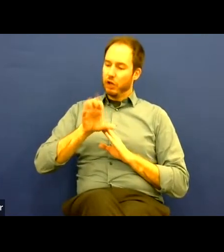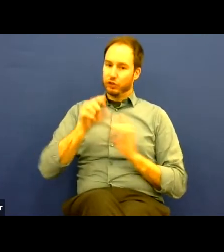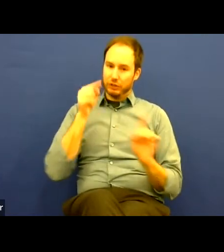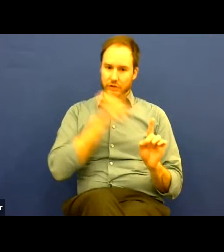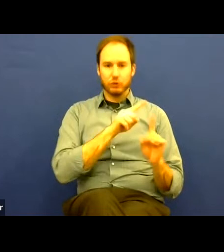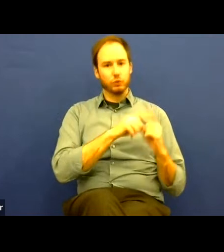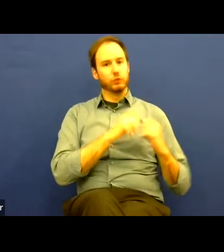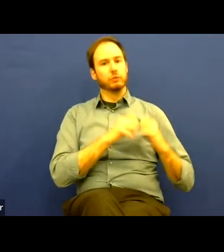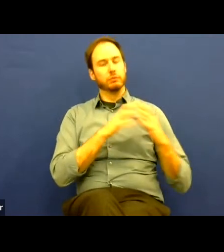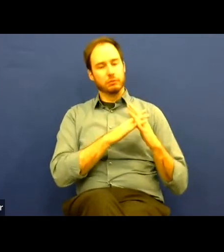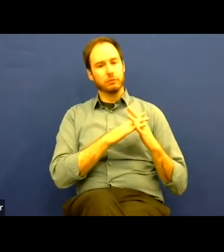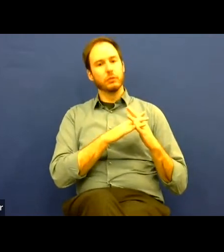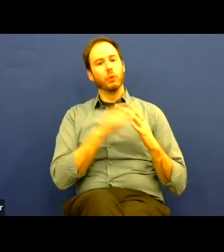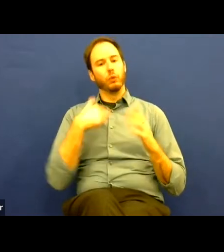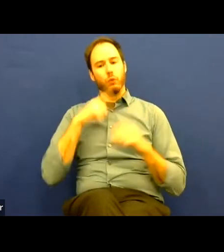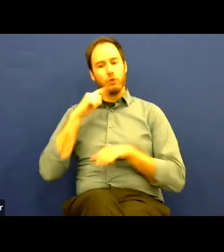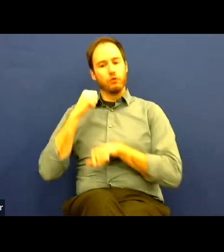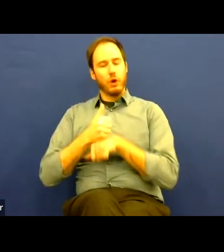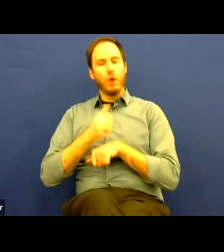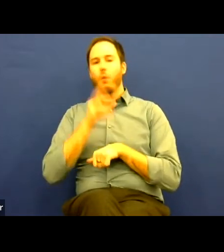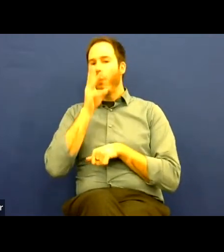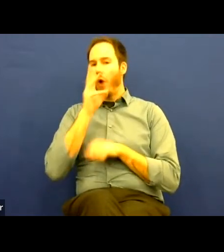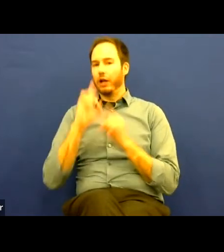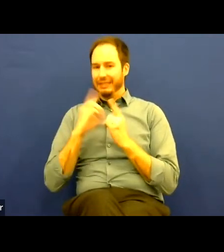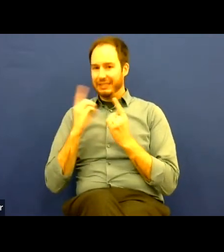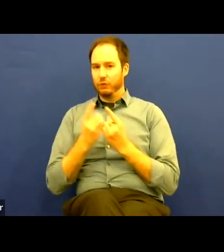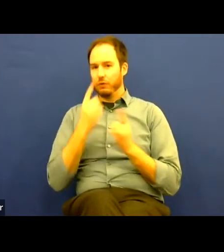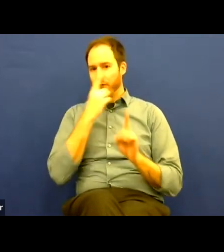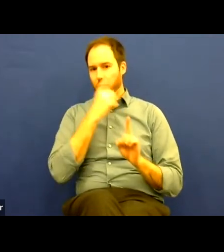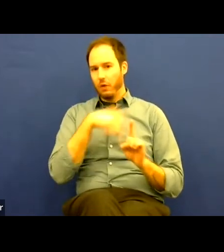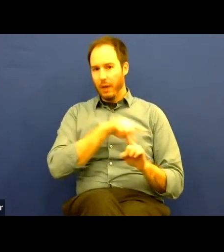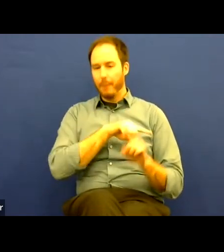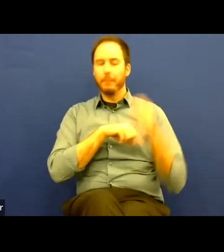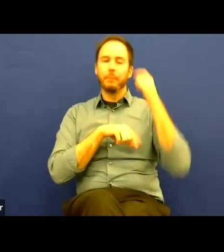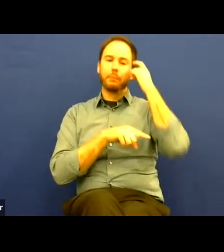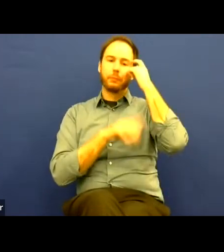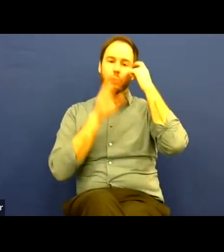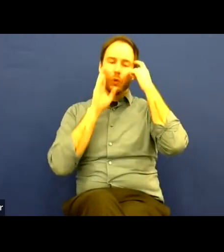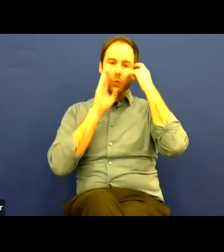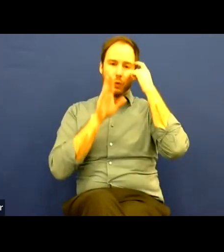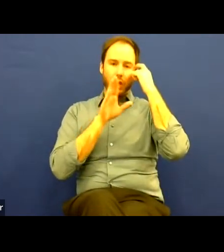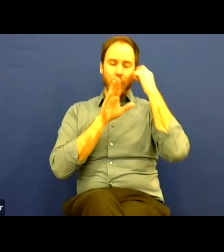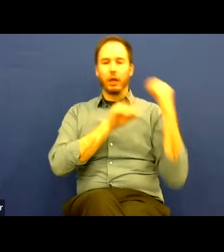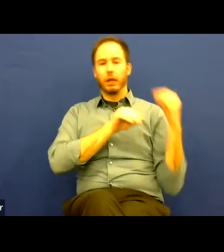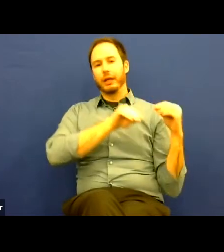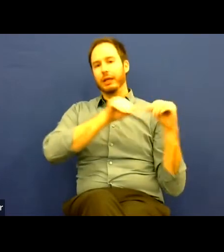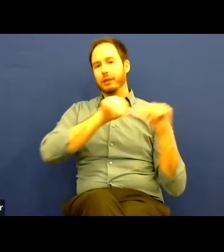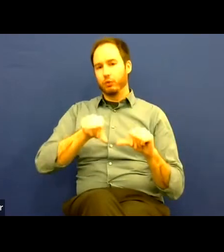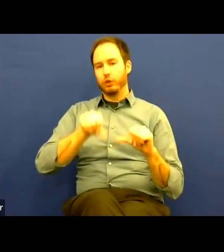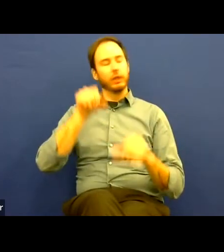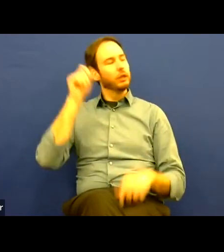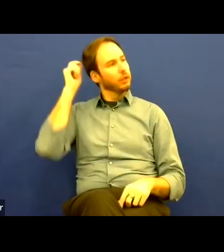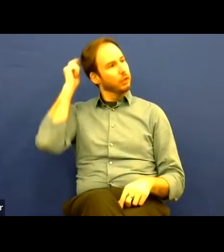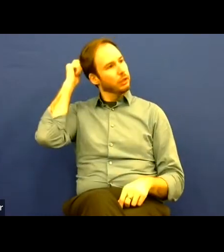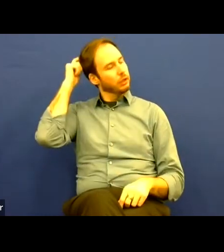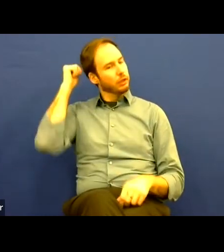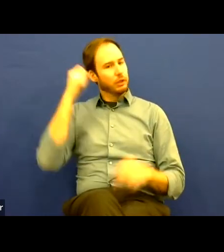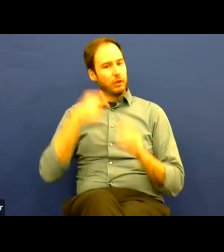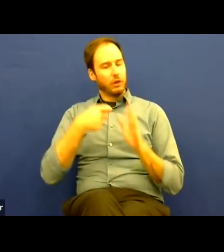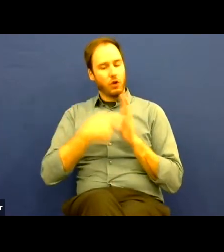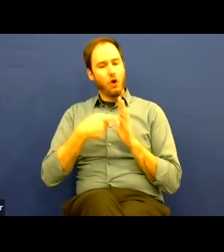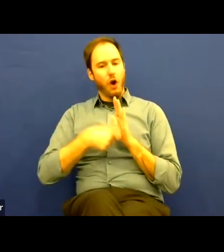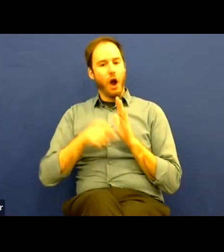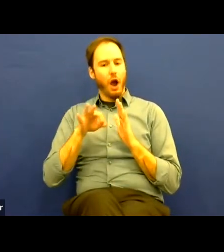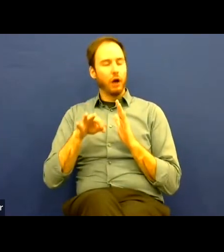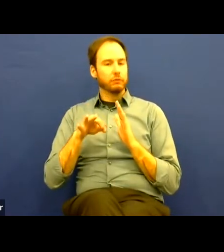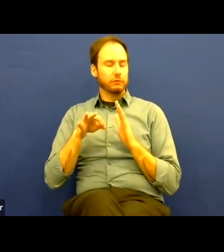be creating a water district. They will be contributing towards the costs of